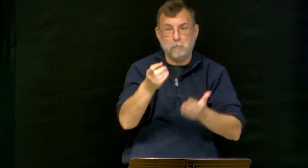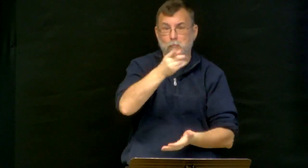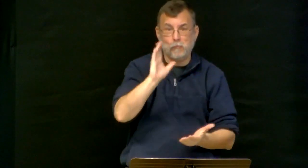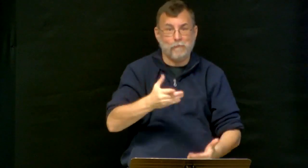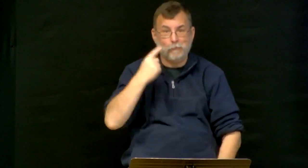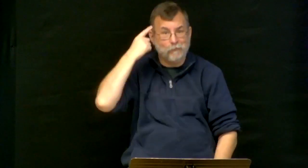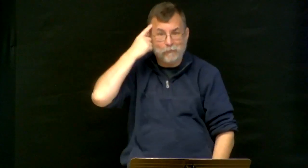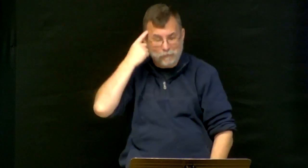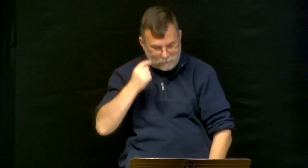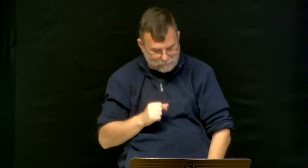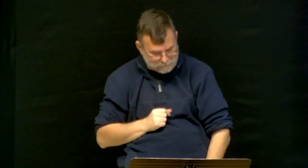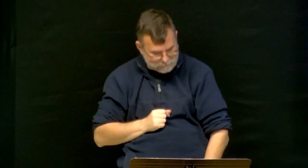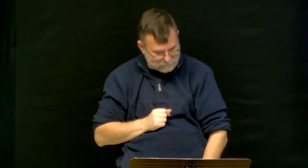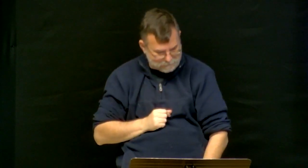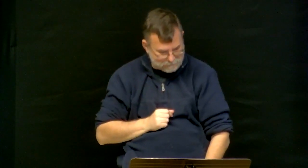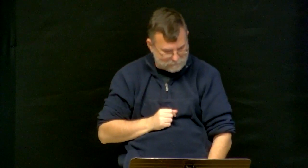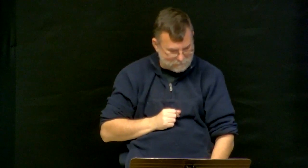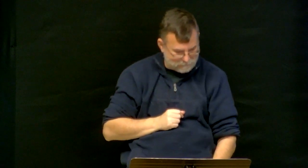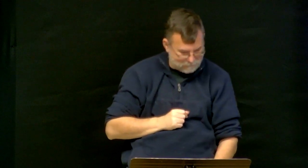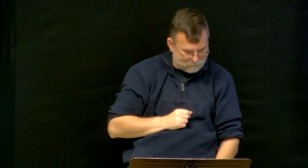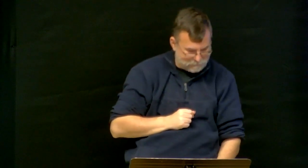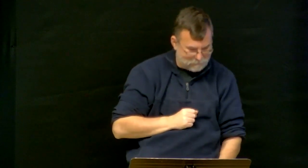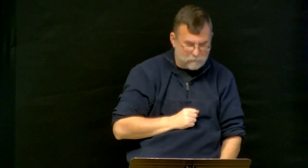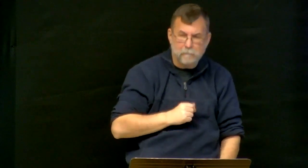idea. Maybe you've never thought about that before.